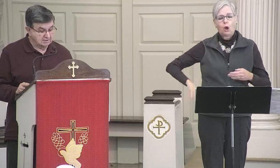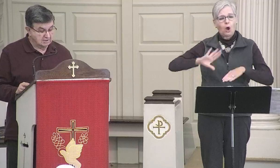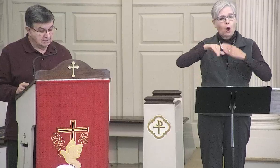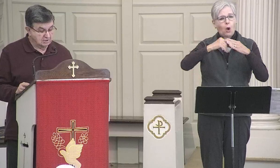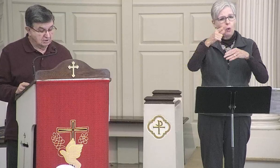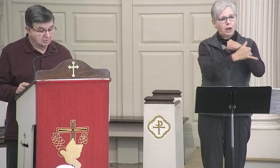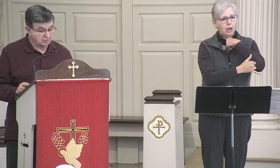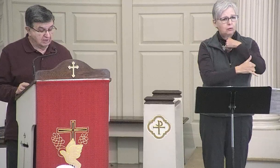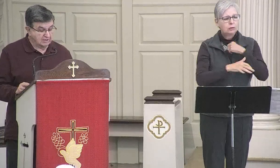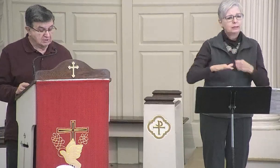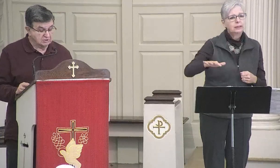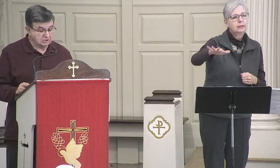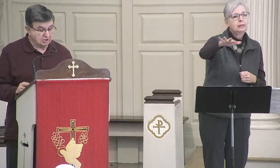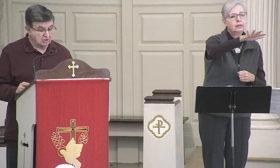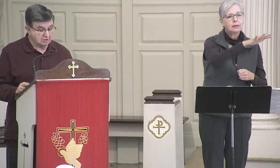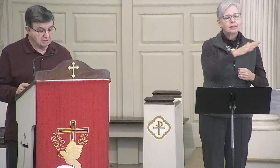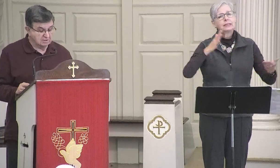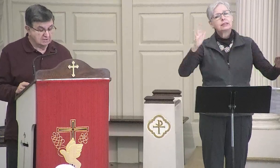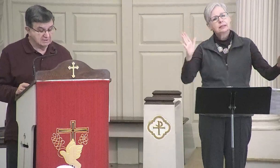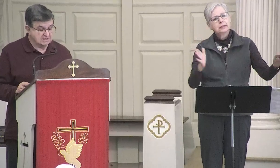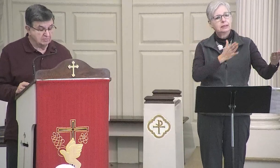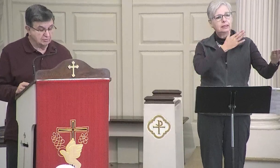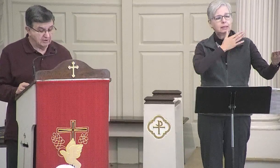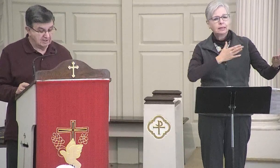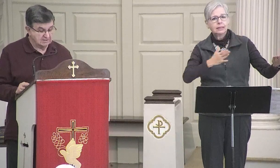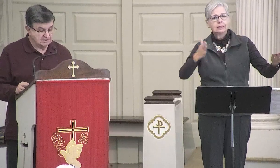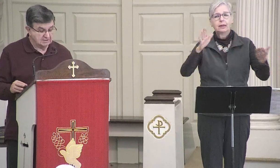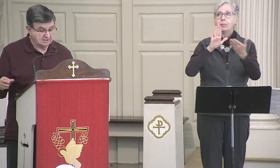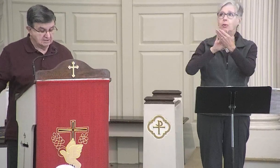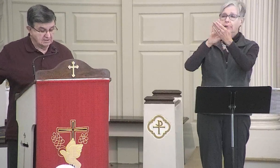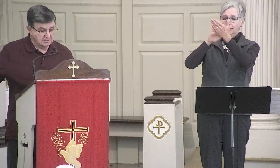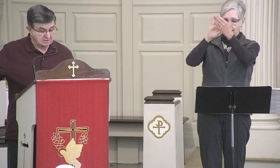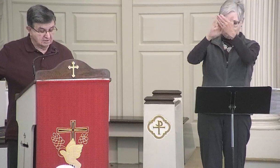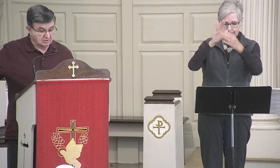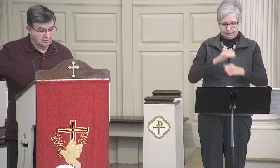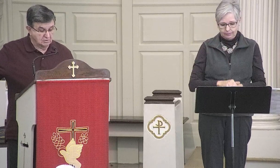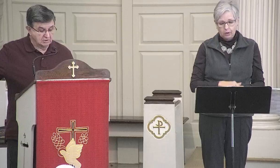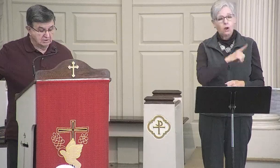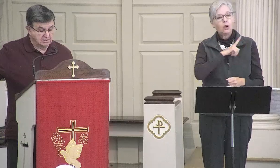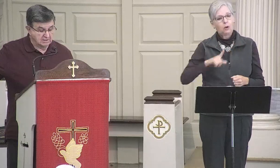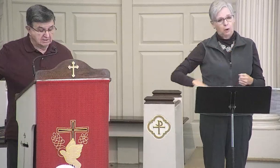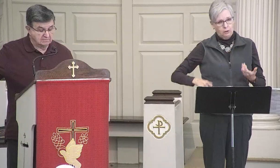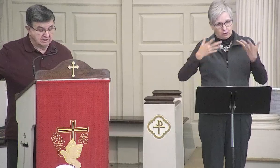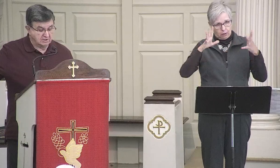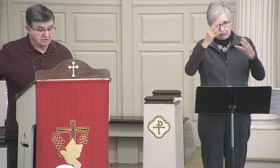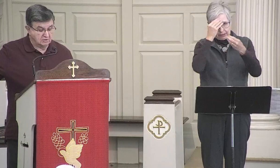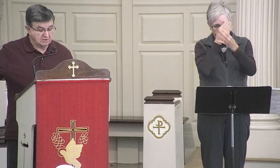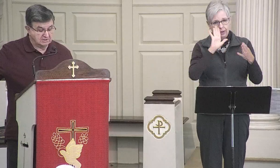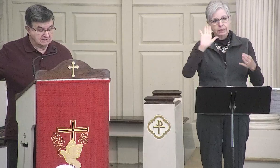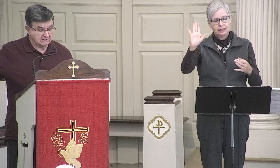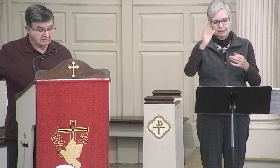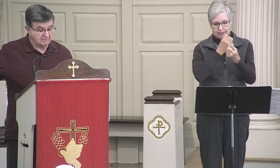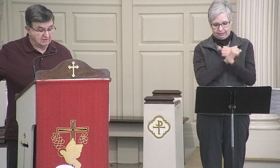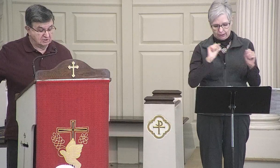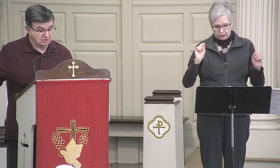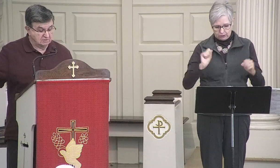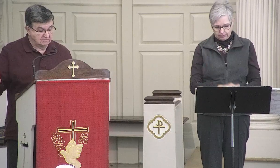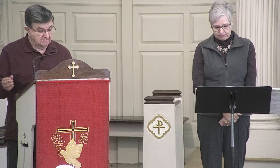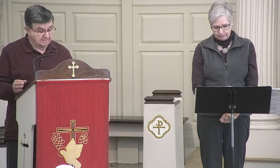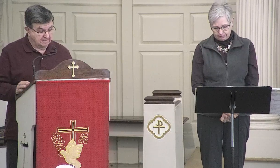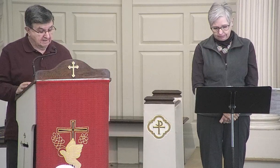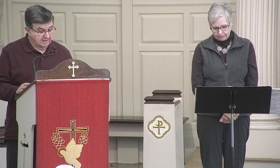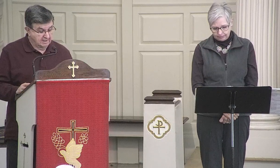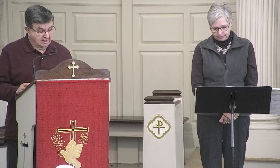lands. Break into song, sing praise. The Lord has made known his salvation.